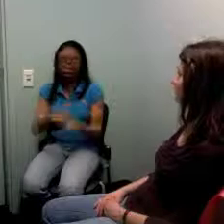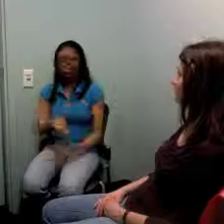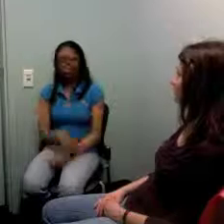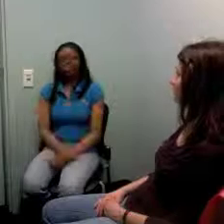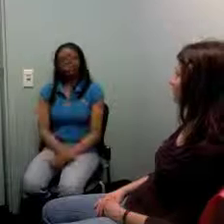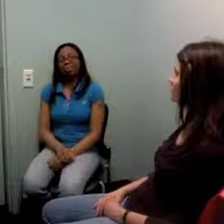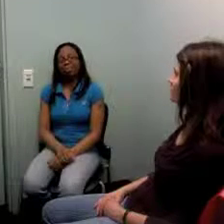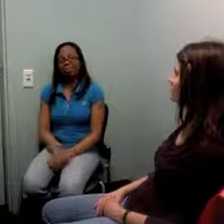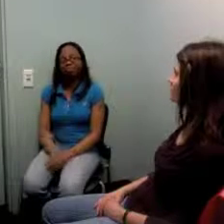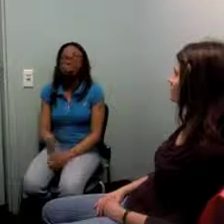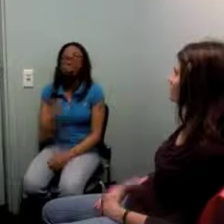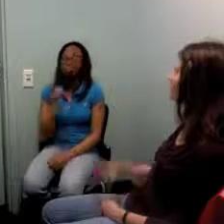Yeah.